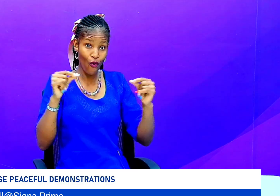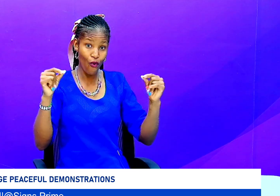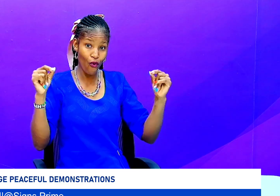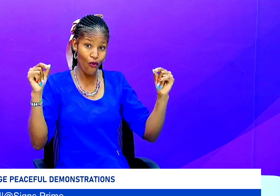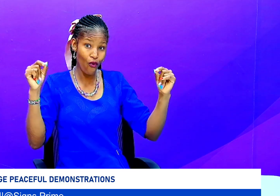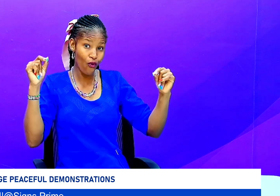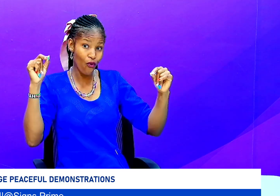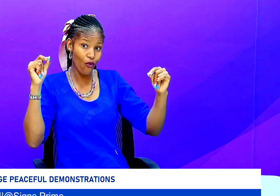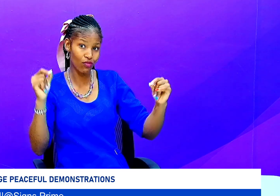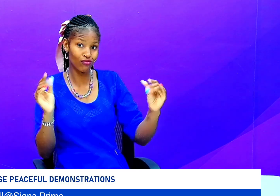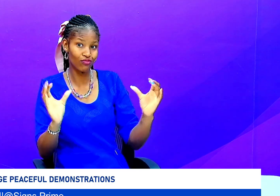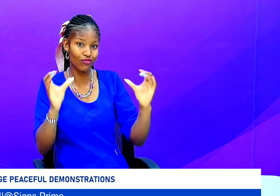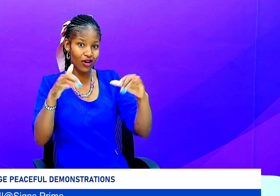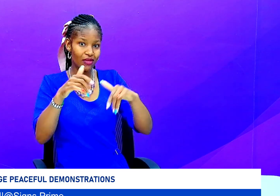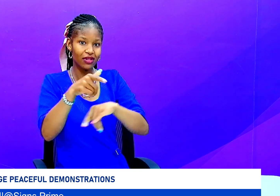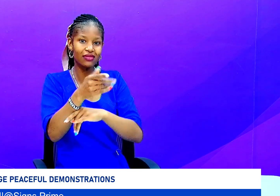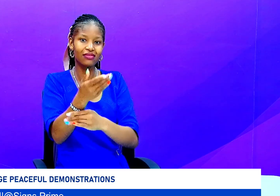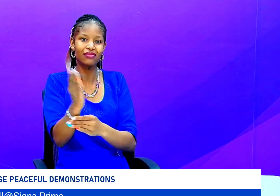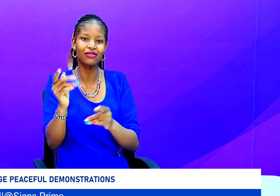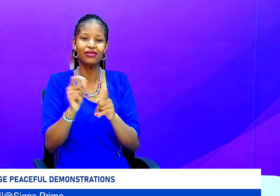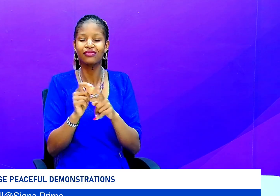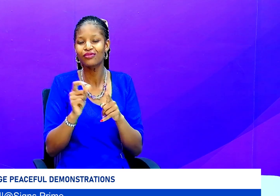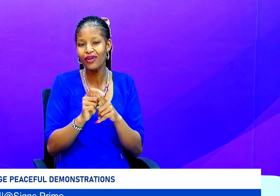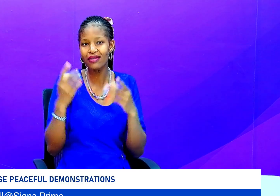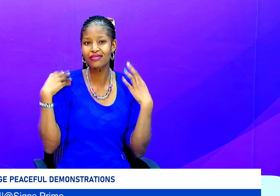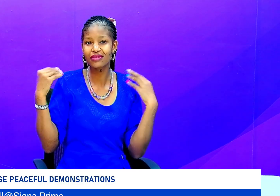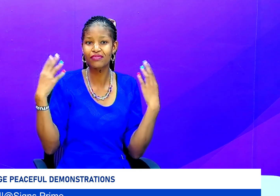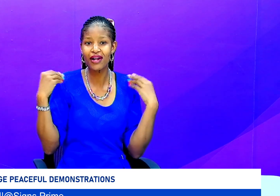land that legally belongs to the community.